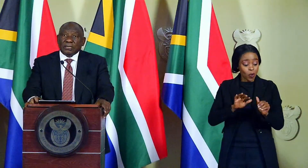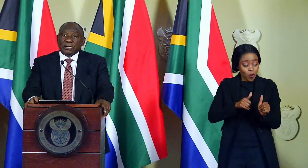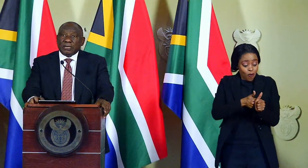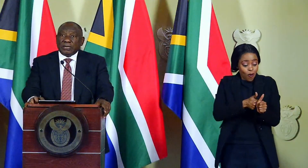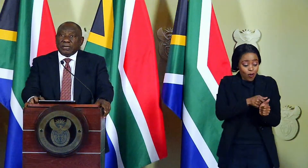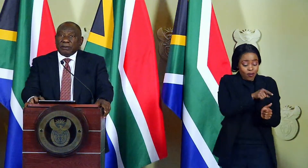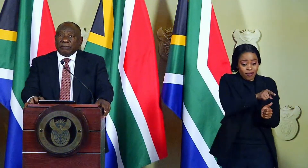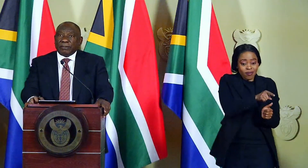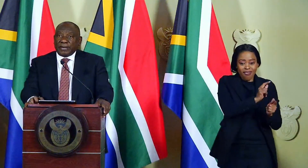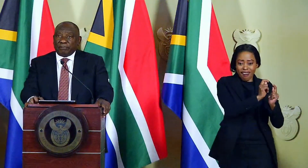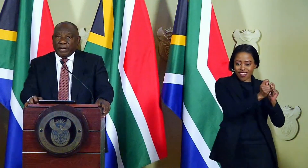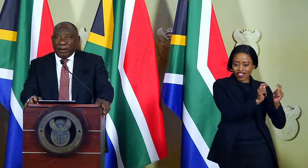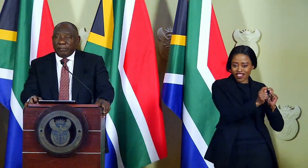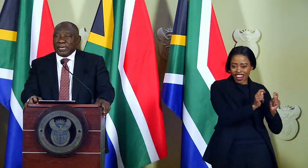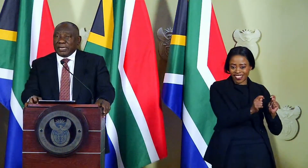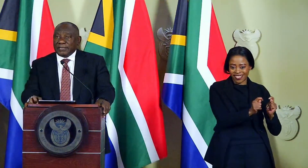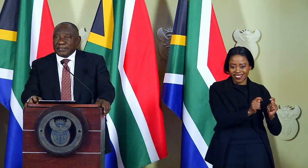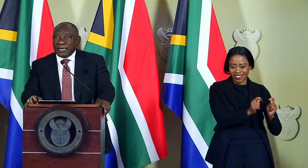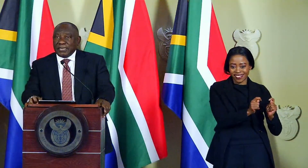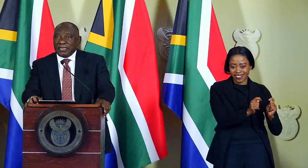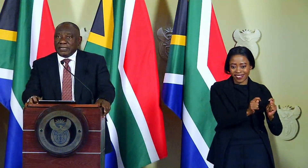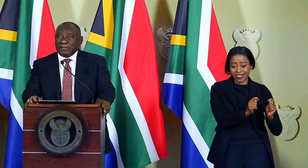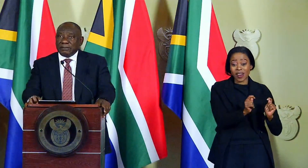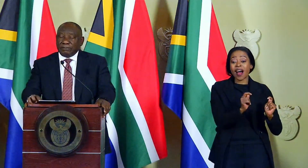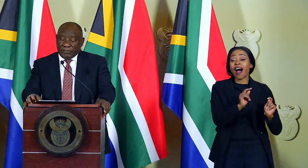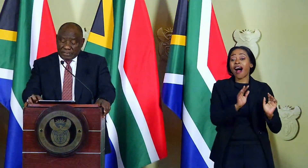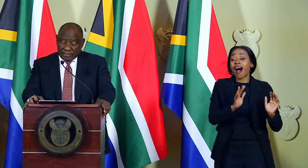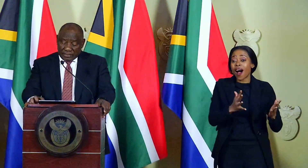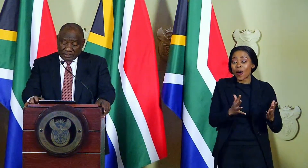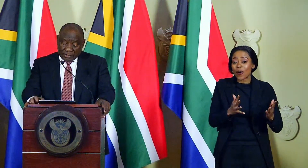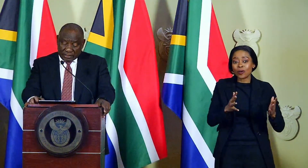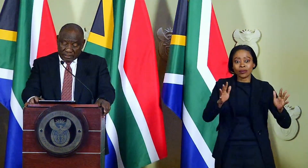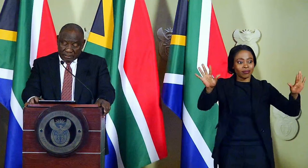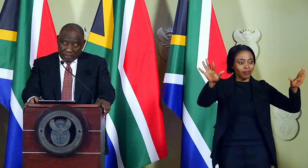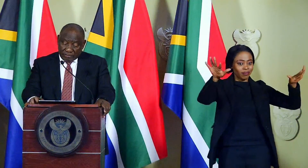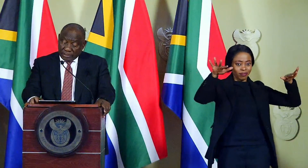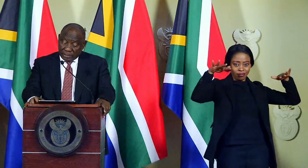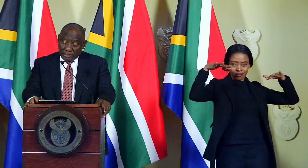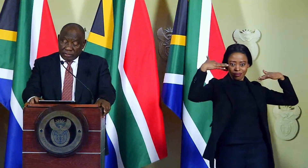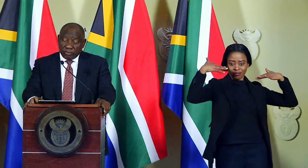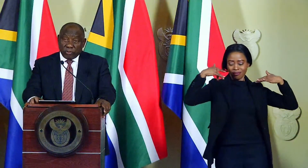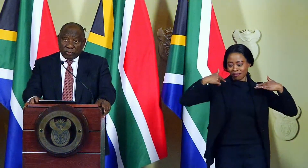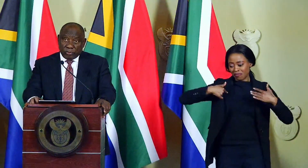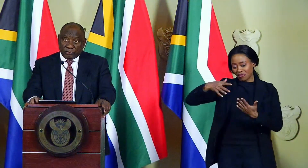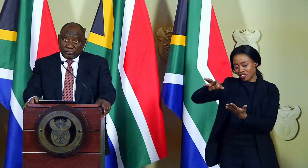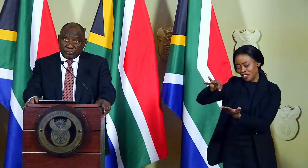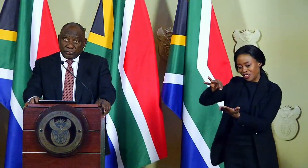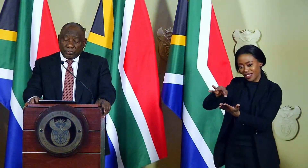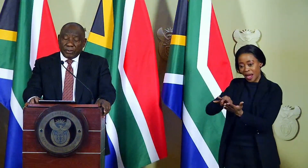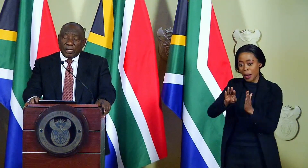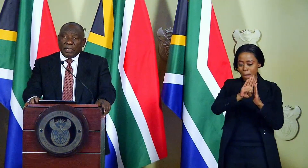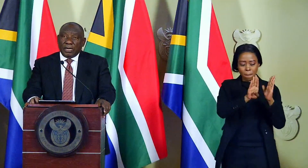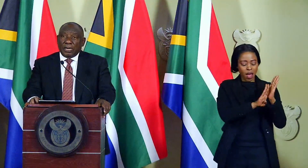Republic by publicly signing this bill into law.